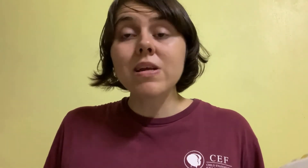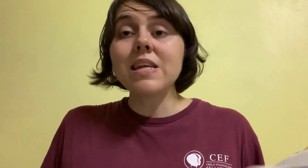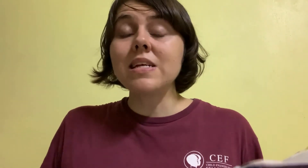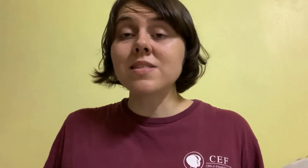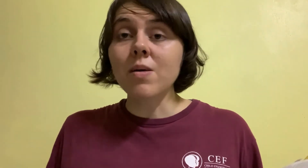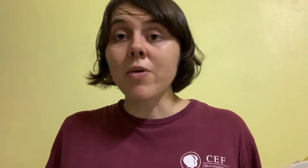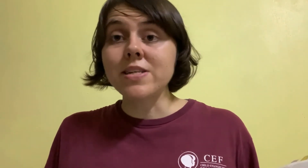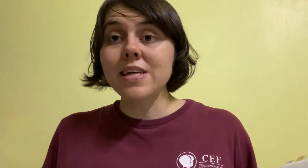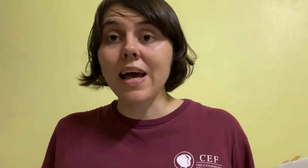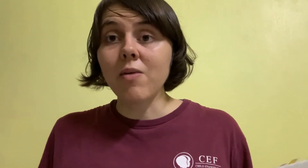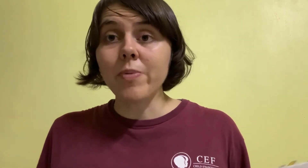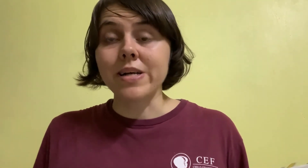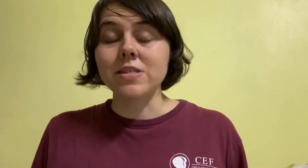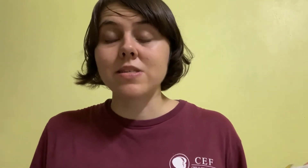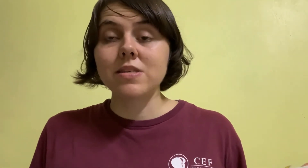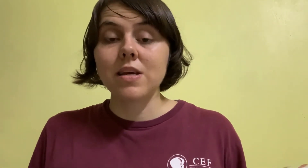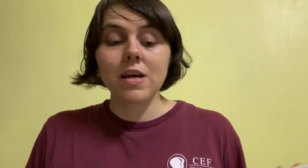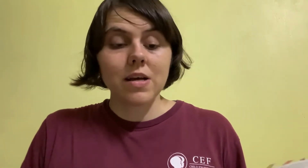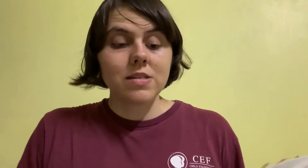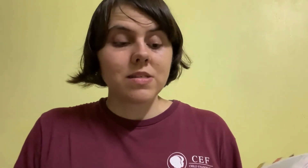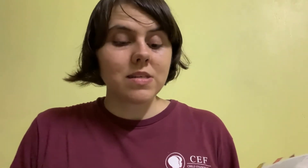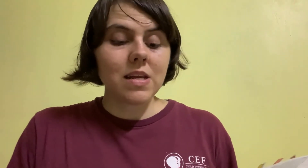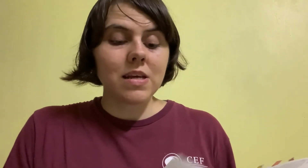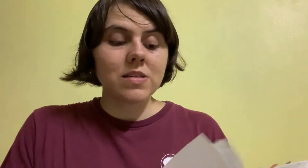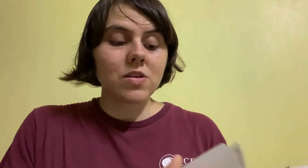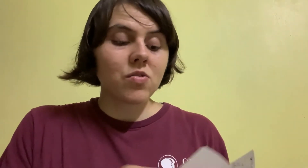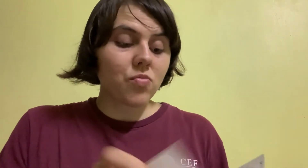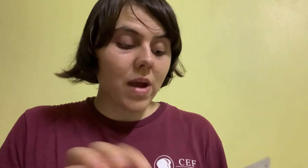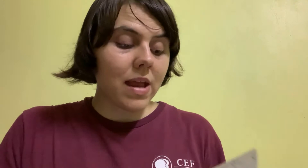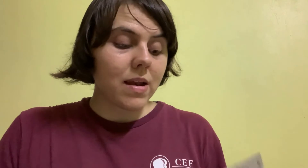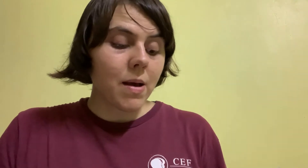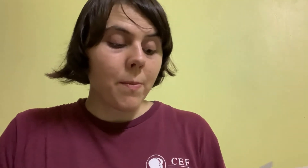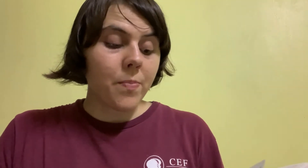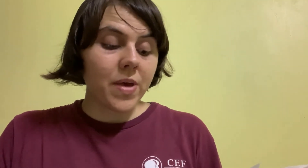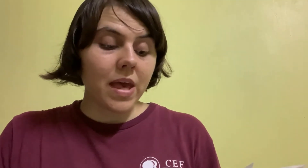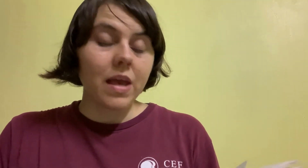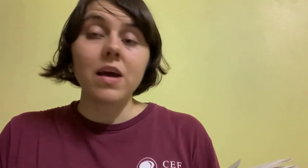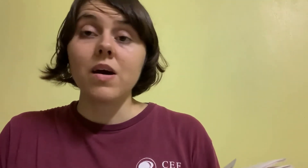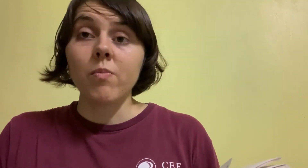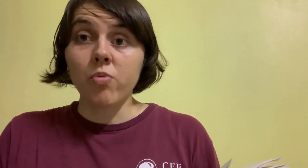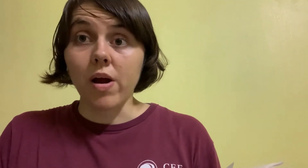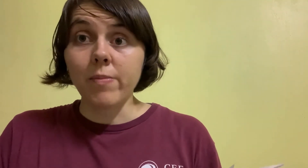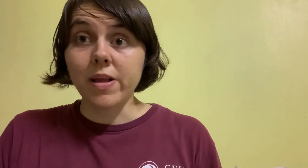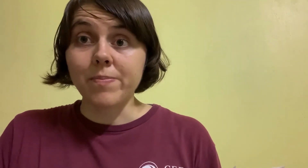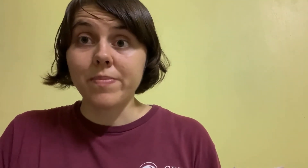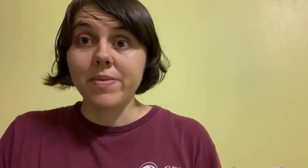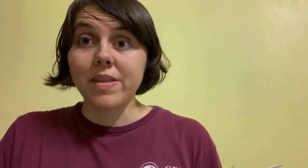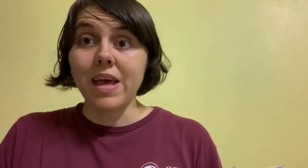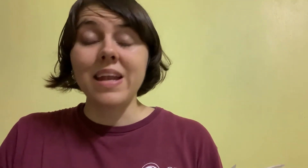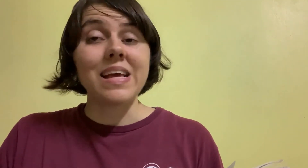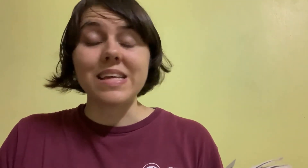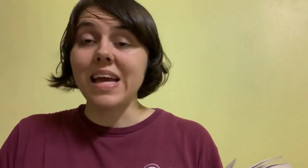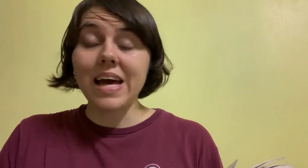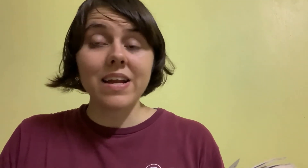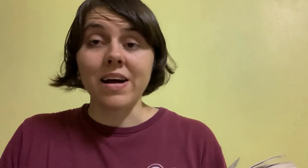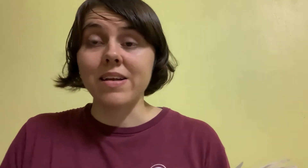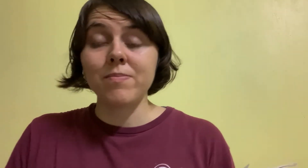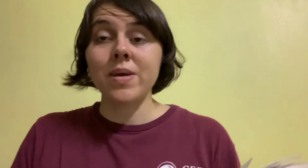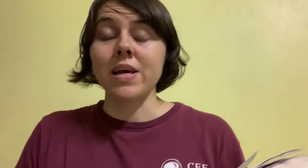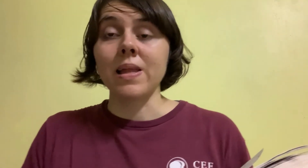need someone to help us. Sin is a great big problem. And it cannot be